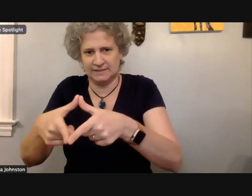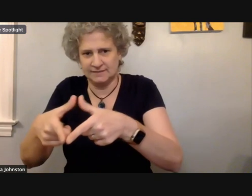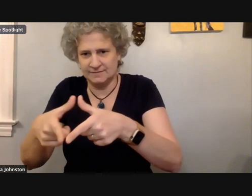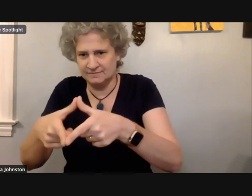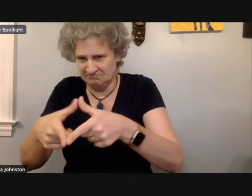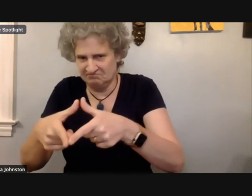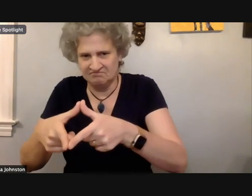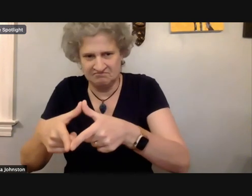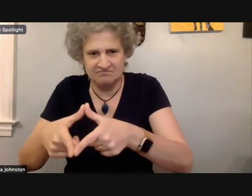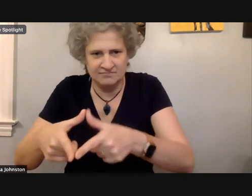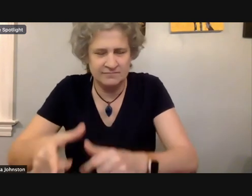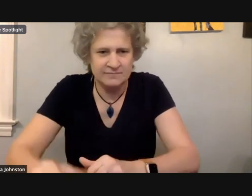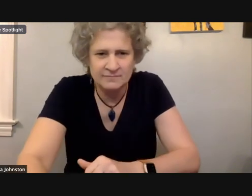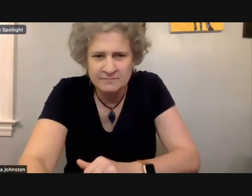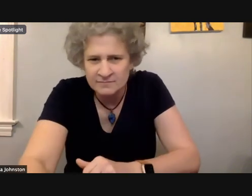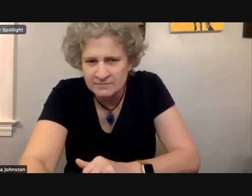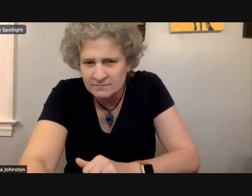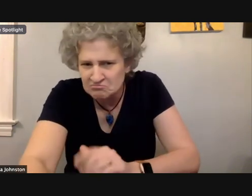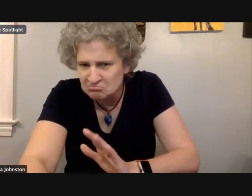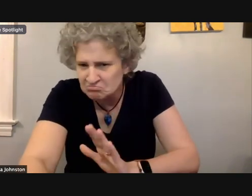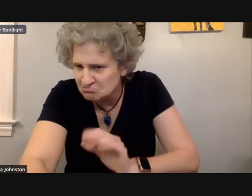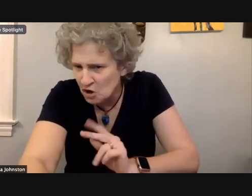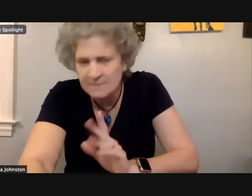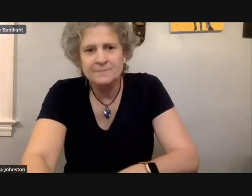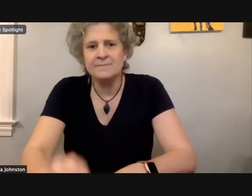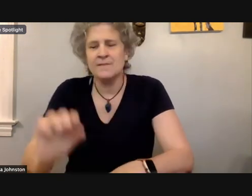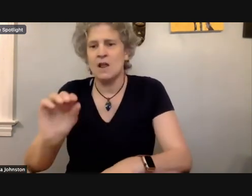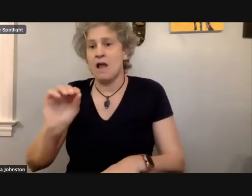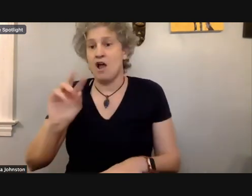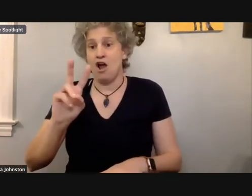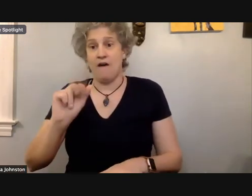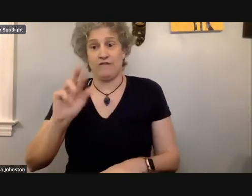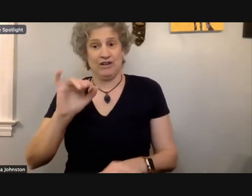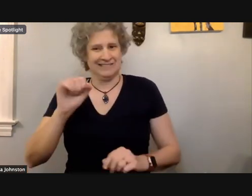Vagina, done in neutral space.